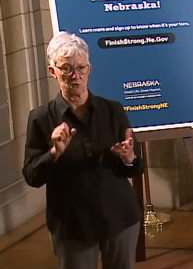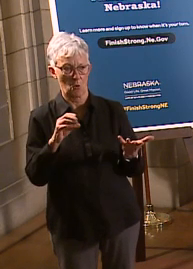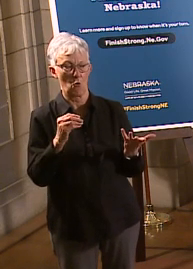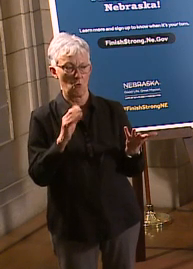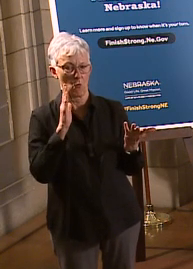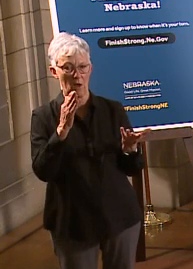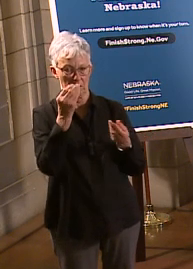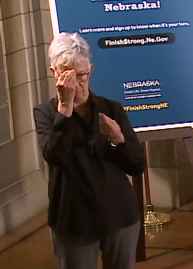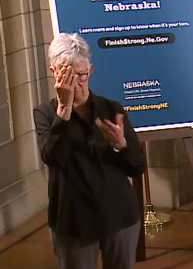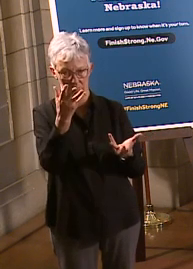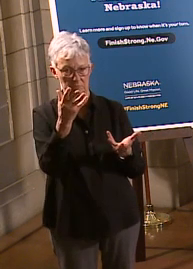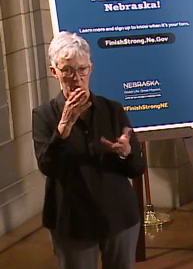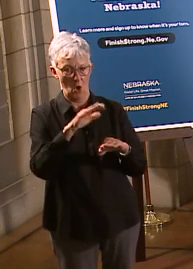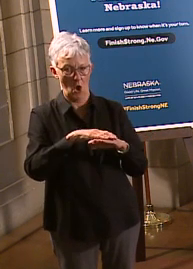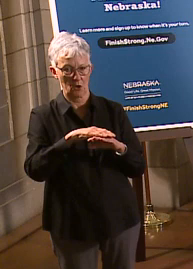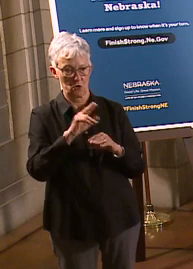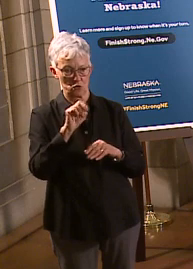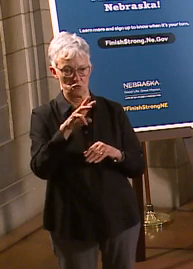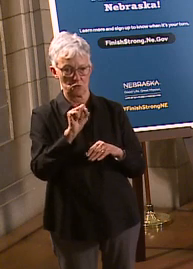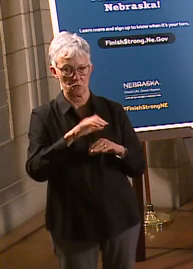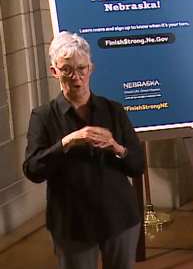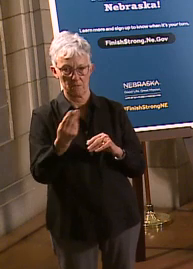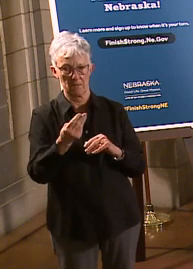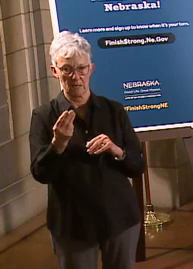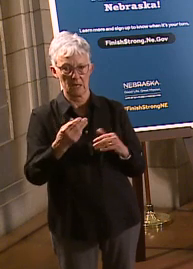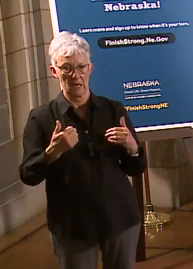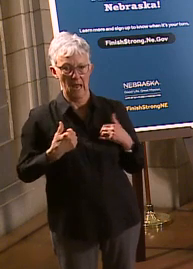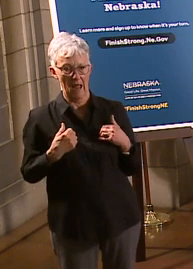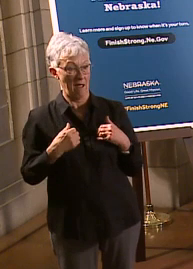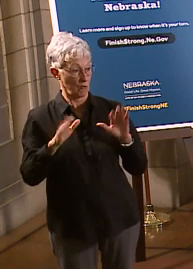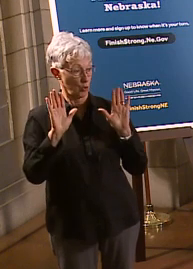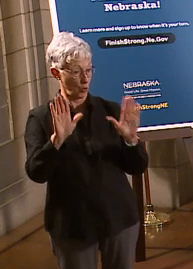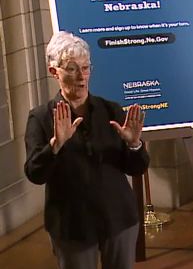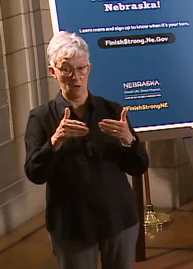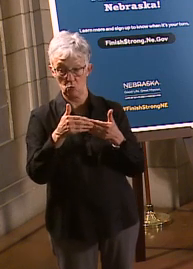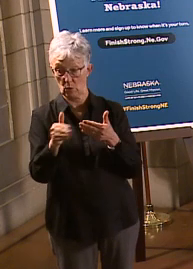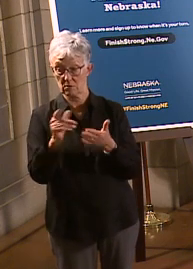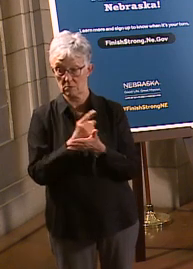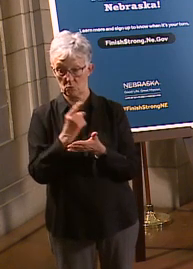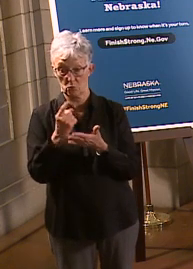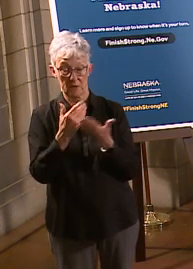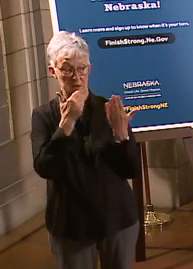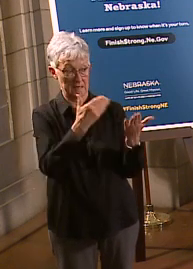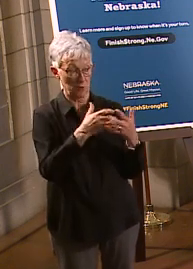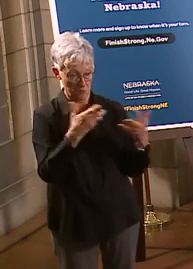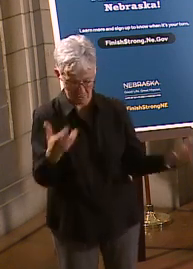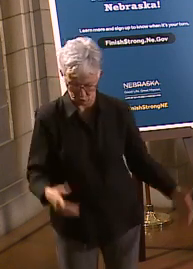on Monday. And I hope that everybody else has a great rest of your week. Thank you very much.